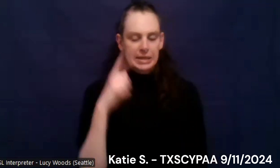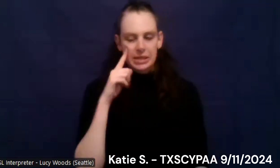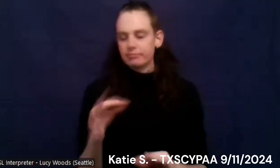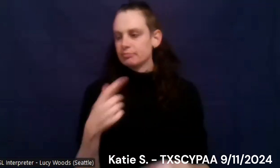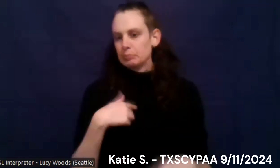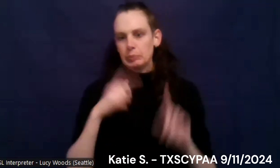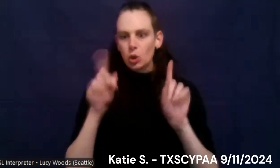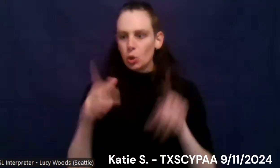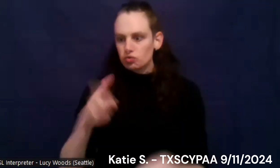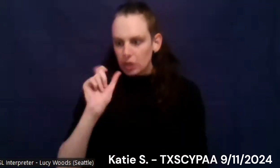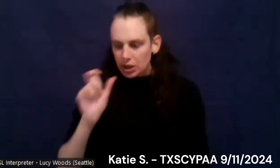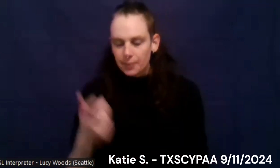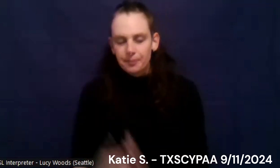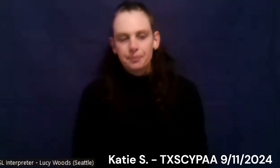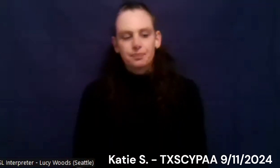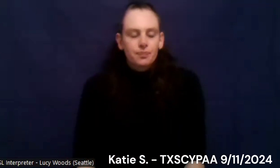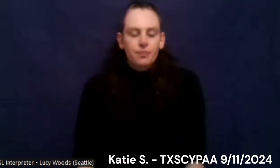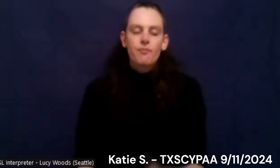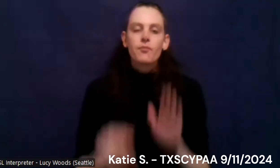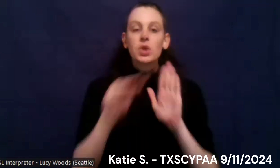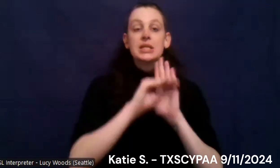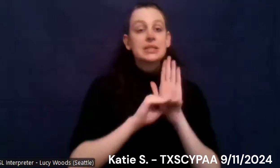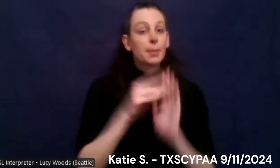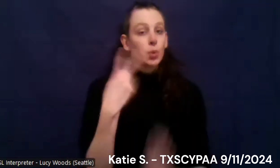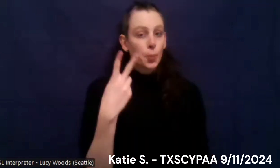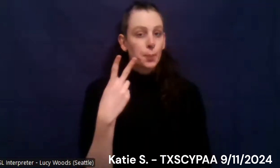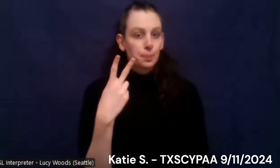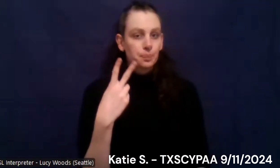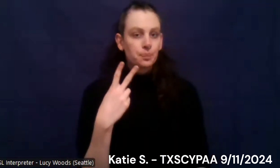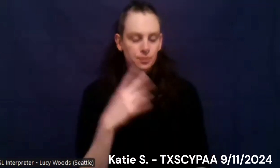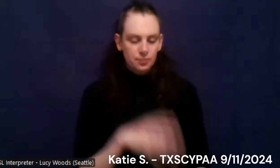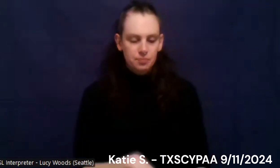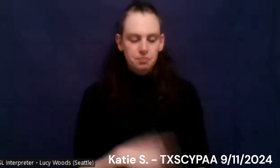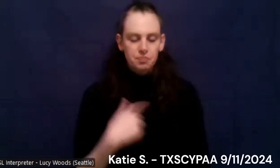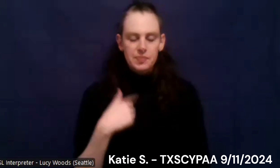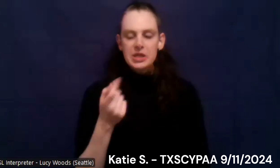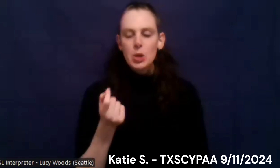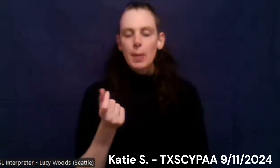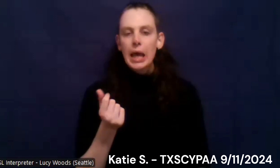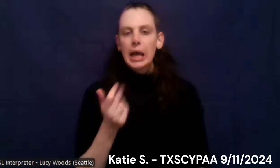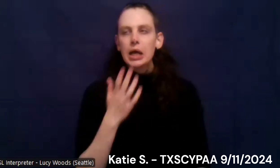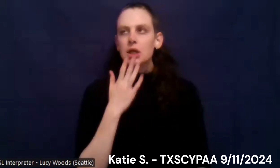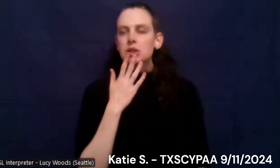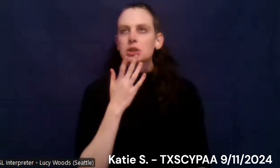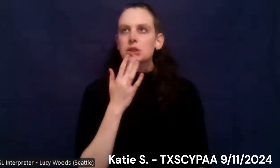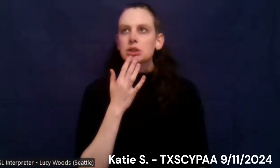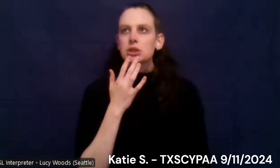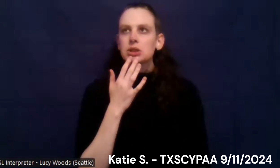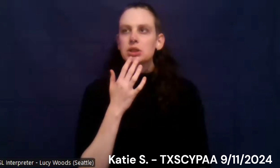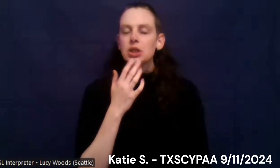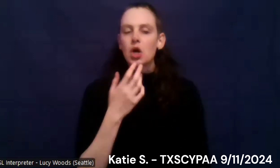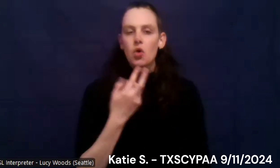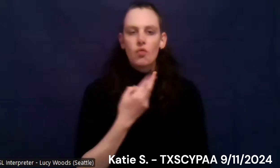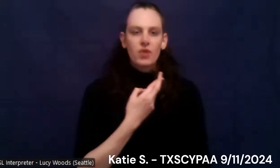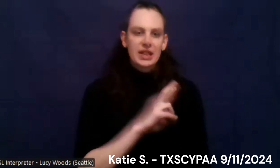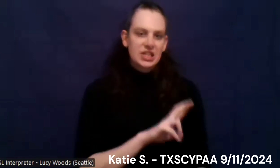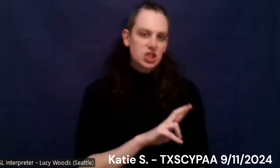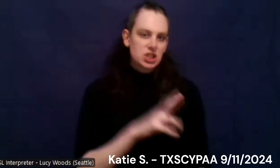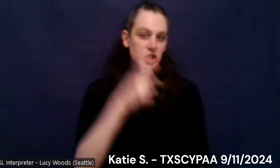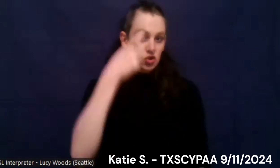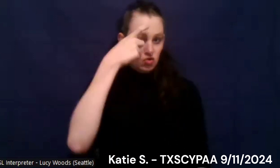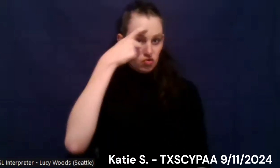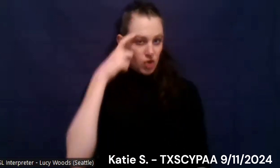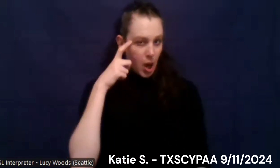And then step two, I had a little bit of what I would deem as religious trauma, or so I